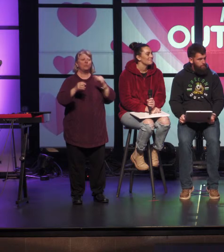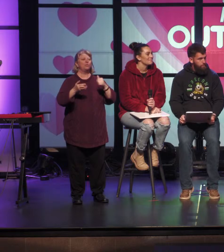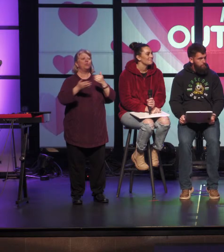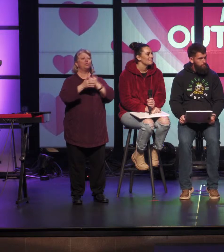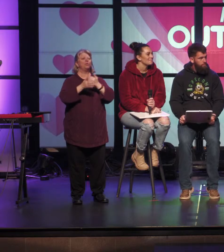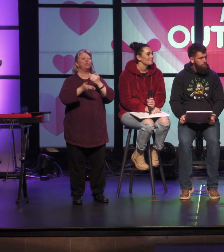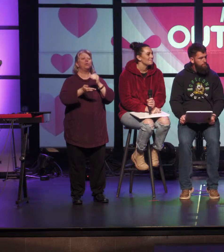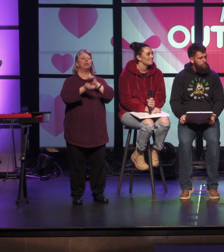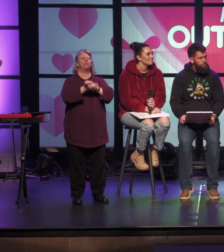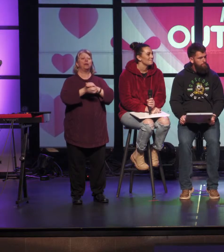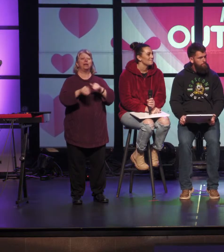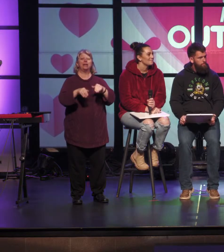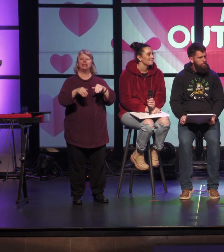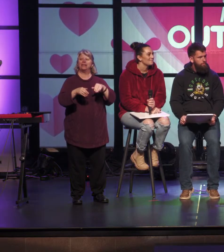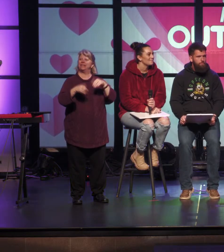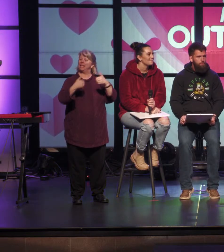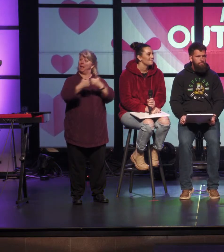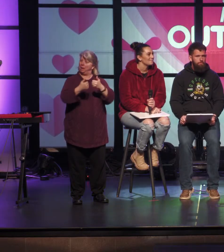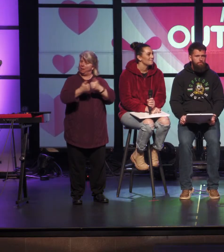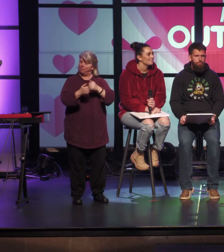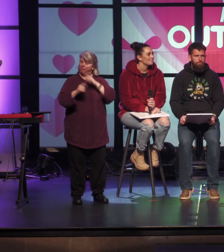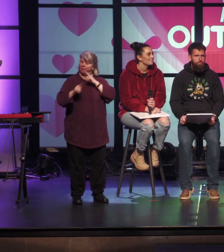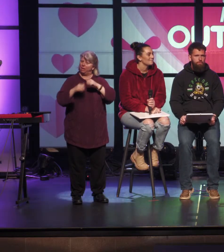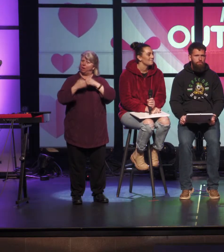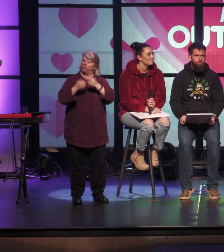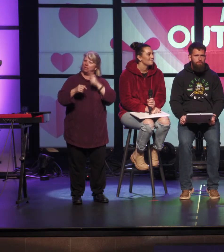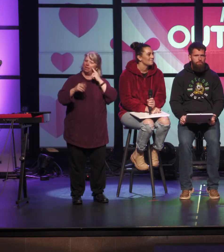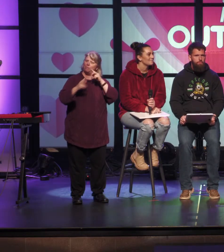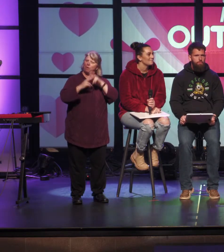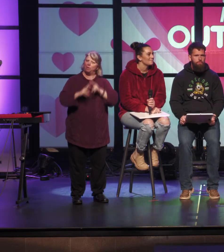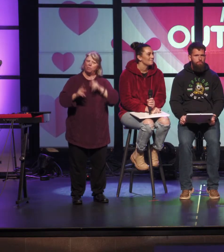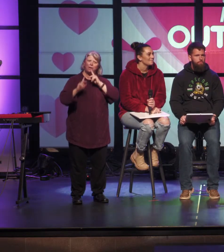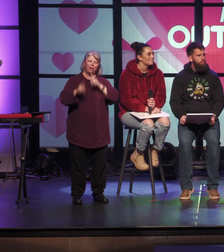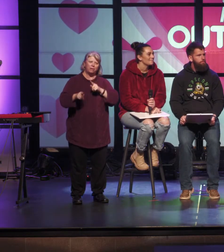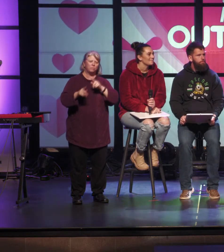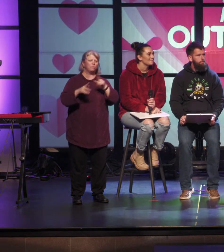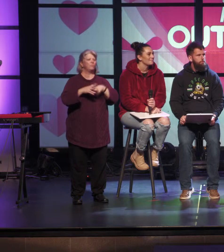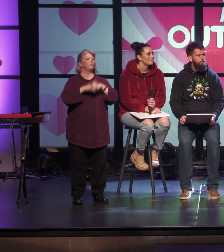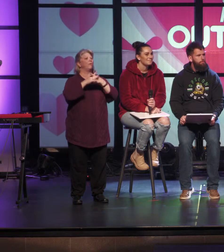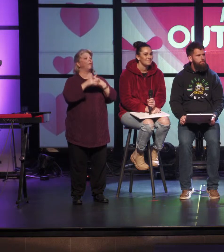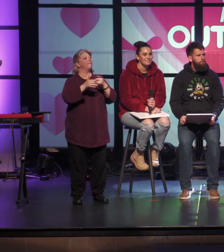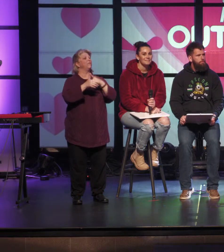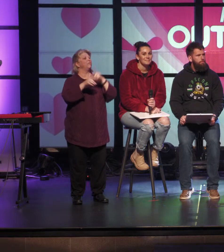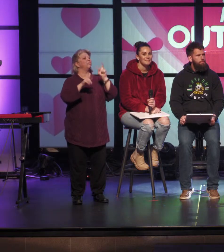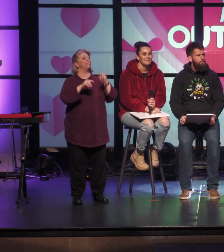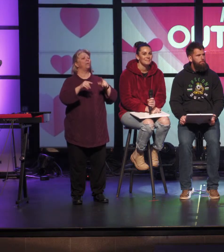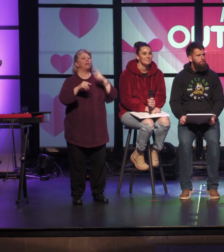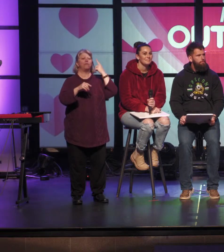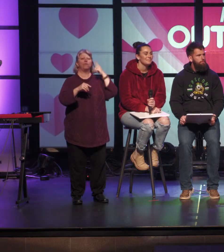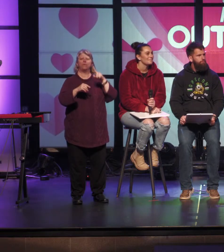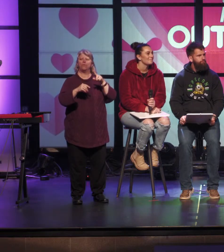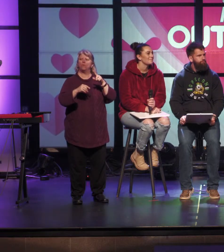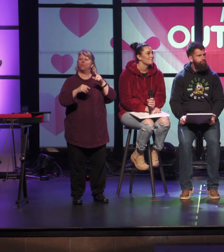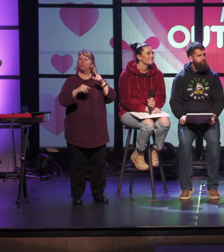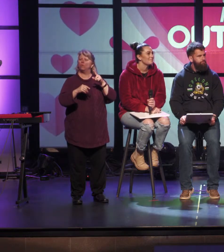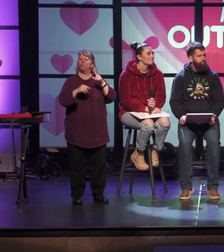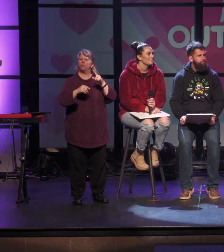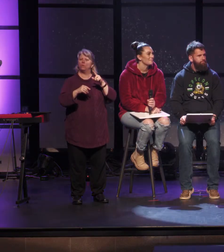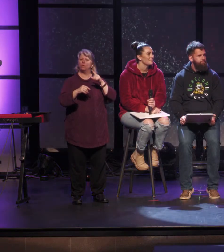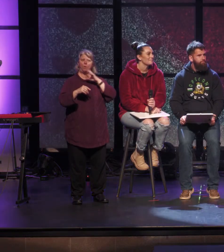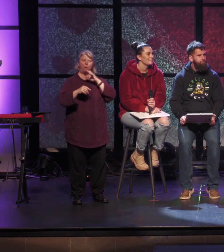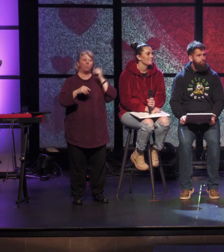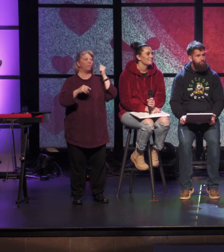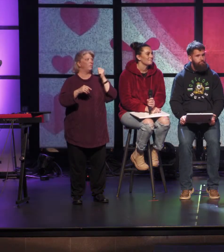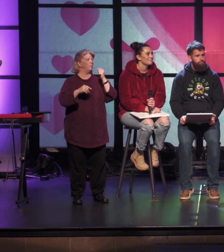You're going to answer the way you think your partner would answer, okay? And we're going to start. Our first question is going to be for the